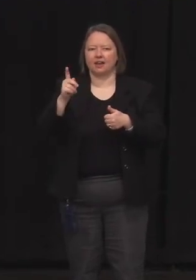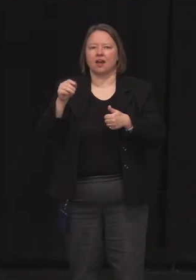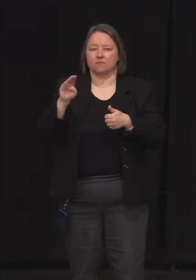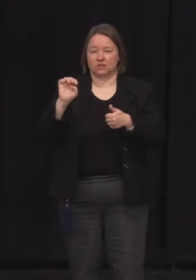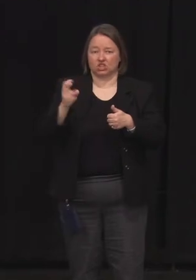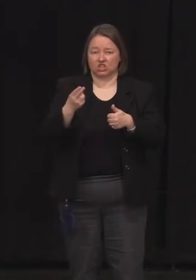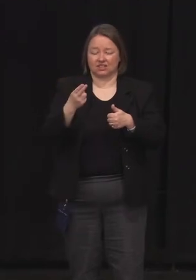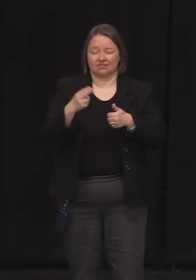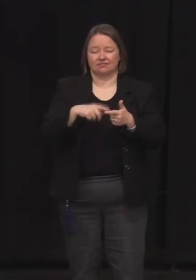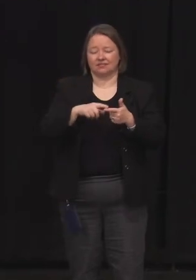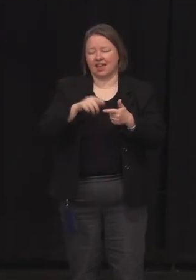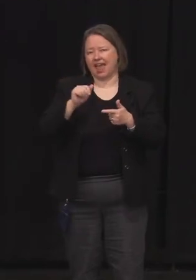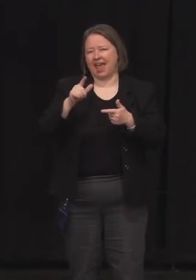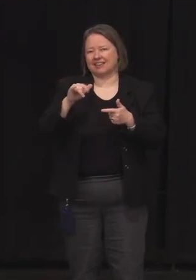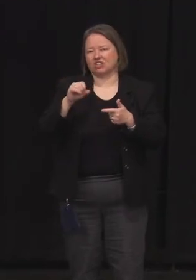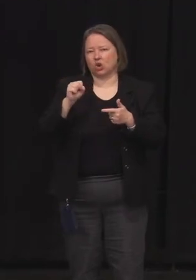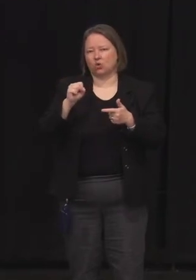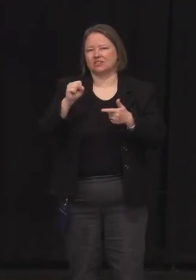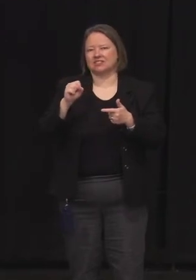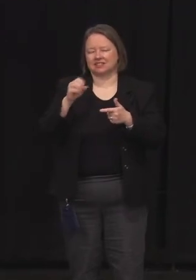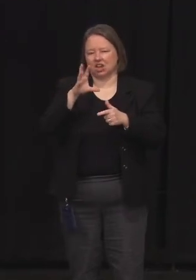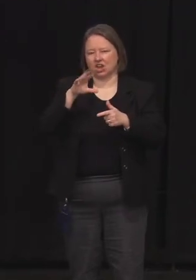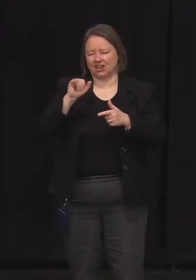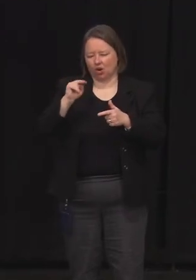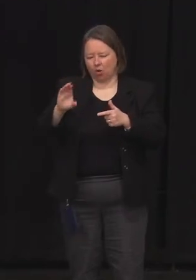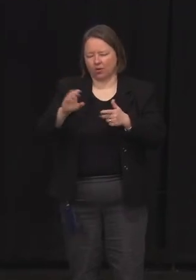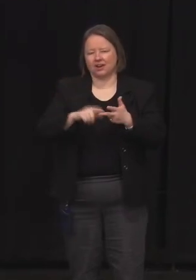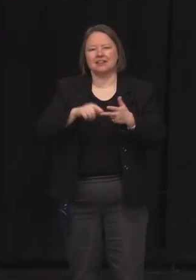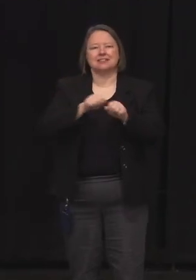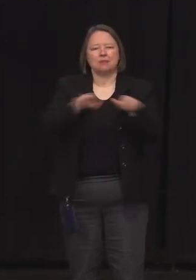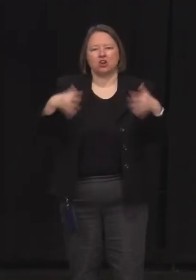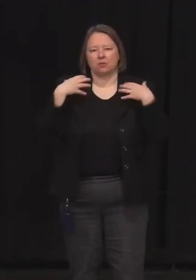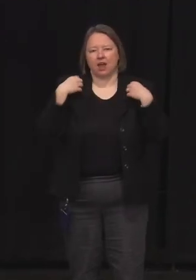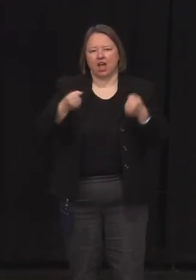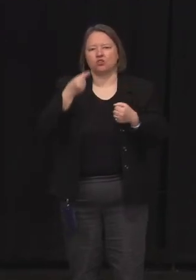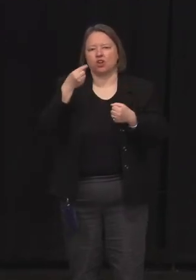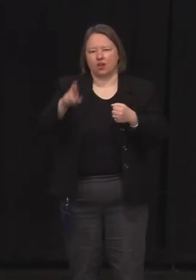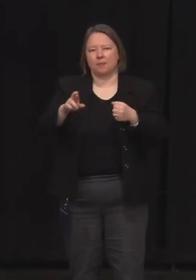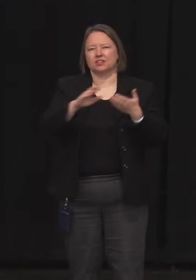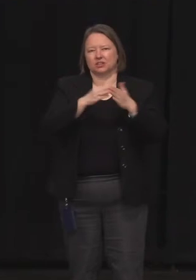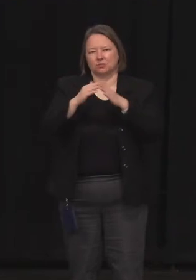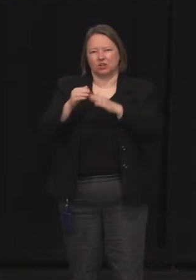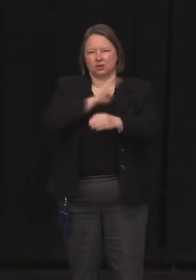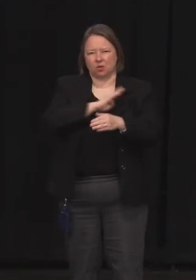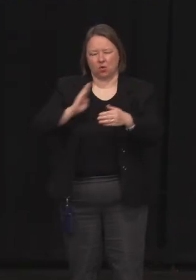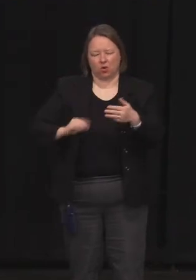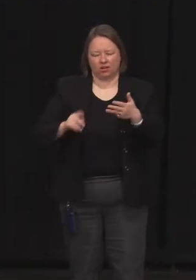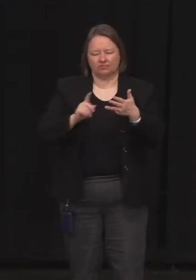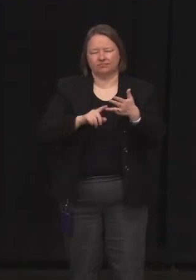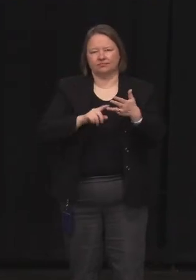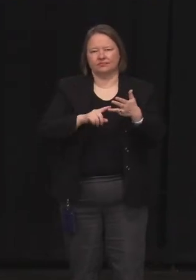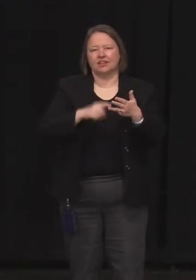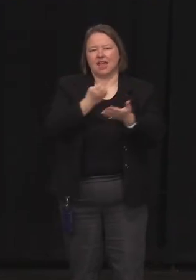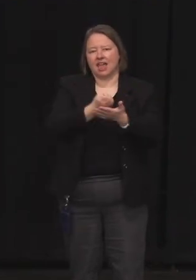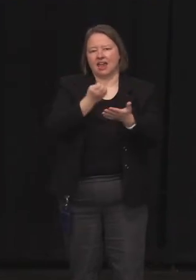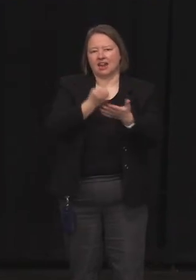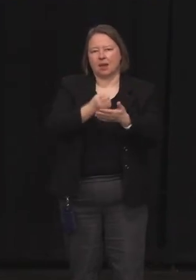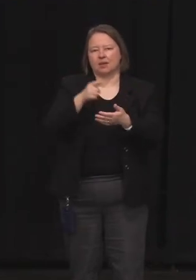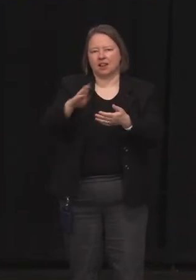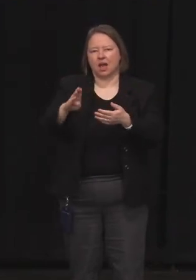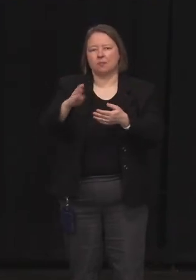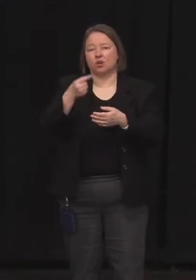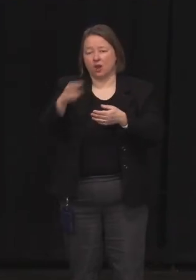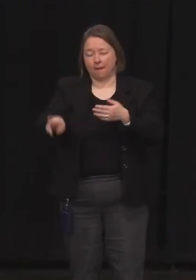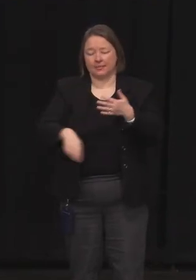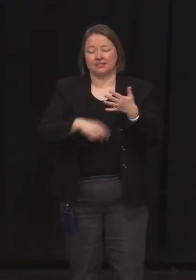Michigan, Axios Incorporated, Spectrum Health's Grand Rapids Community Board, the Economic Club of